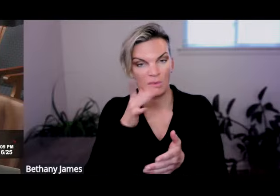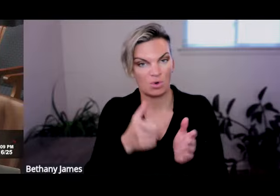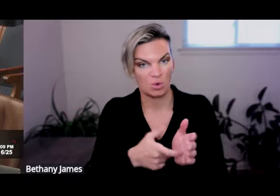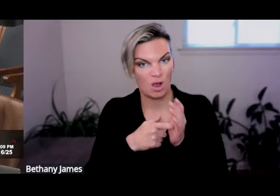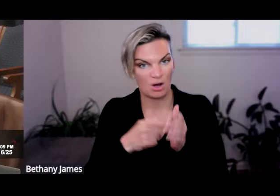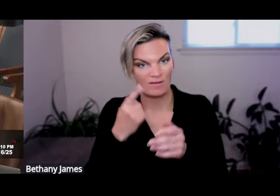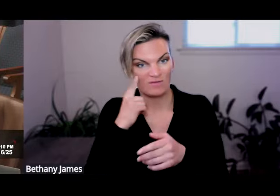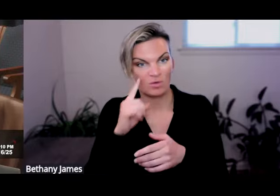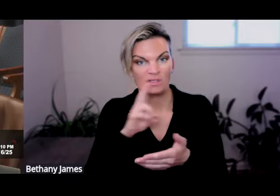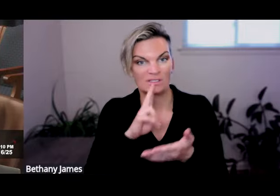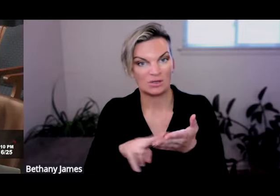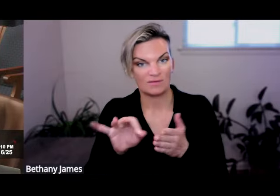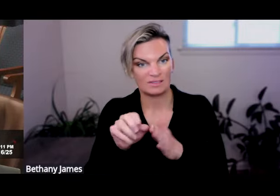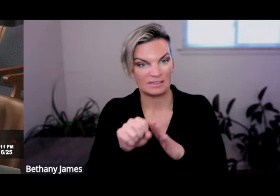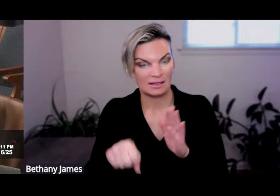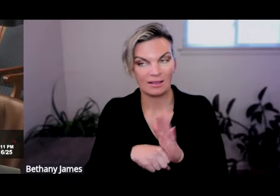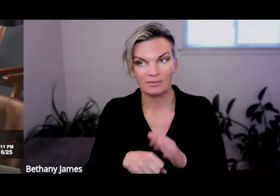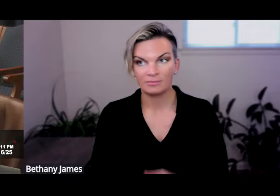State's office?